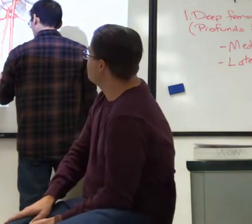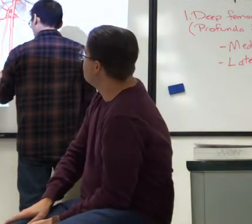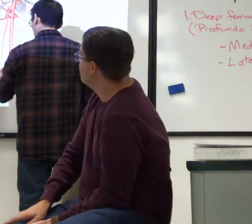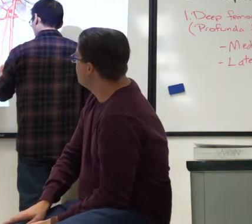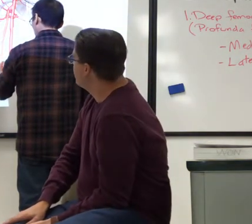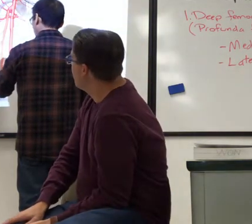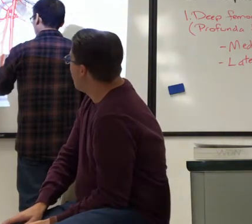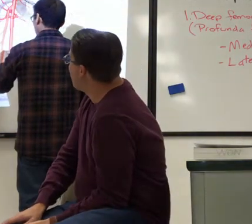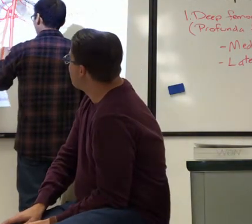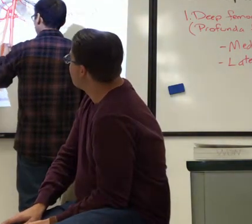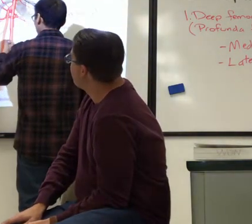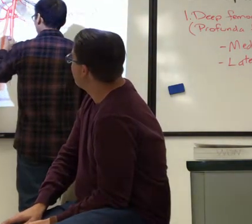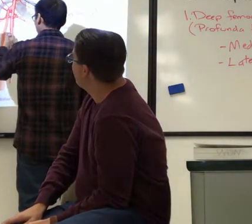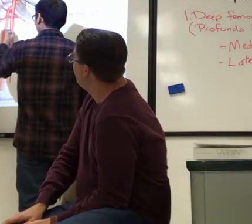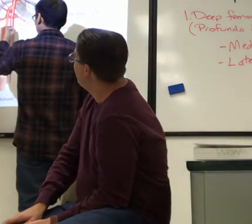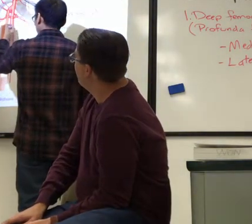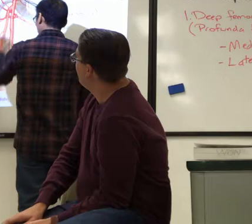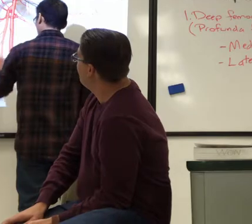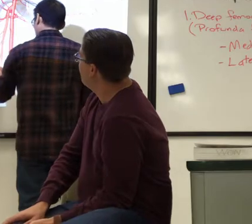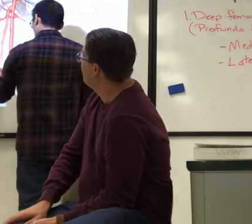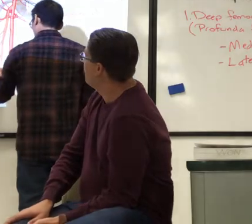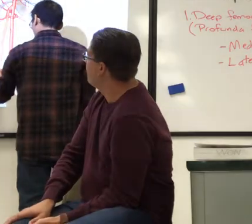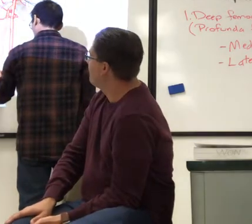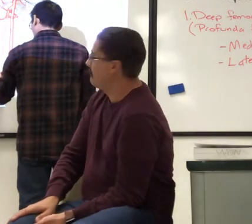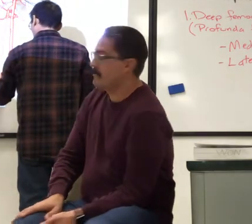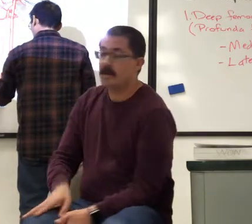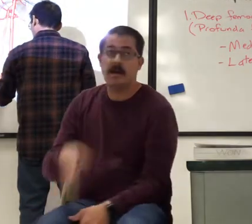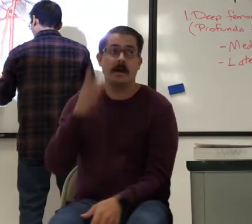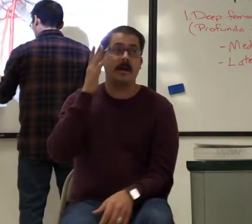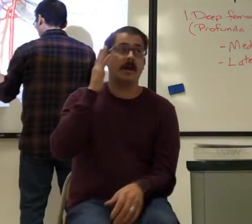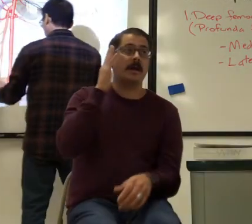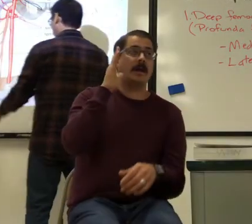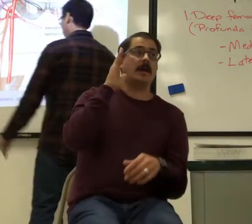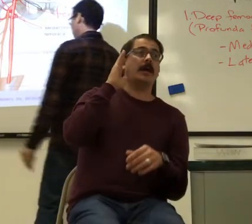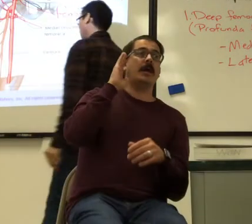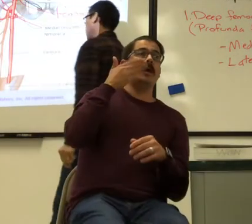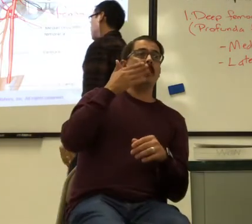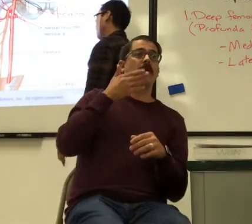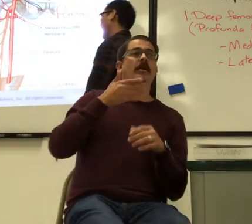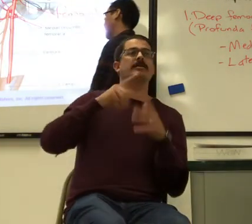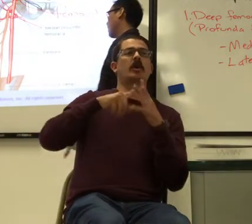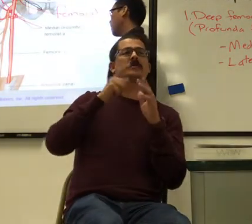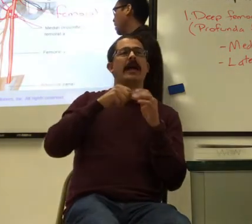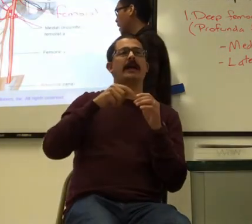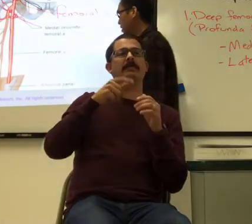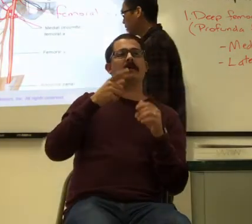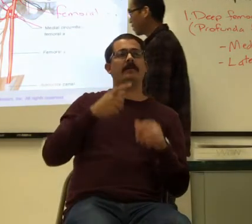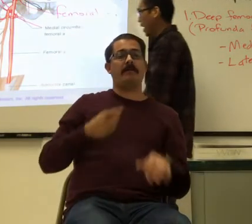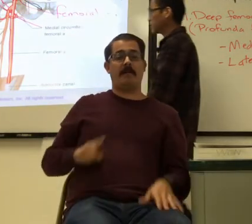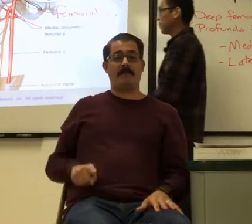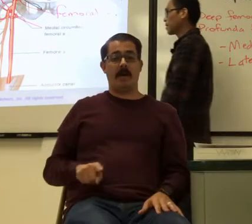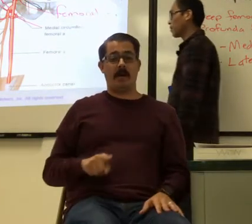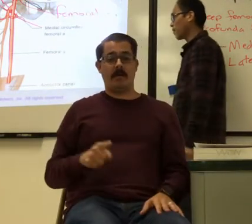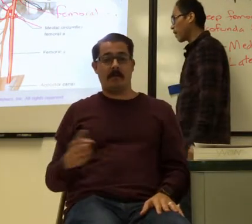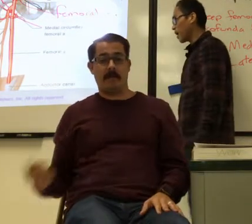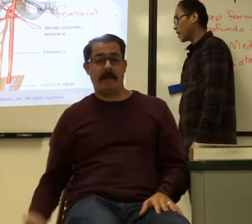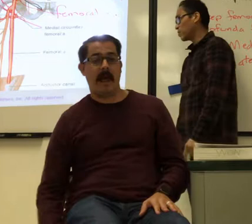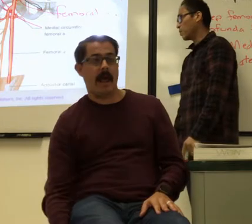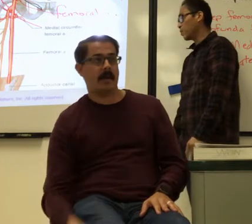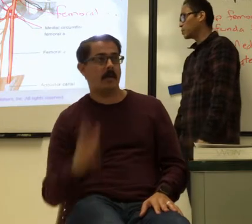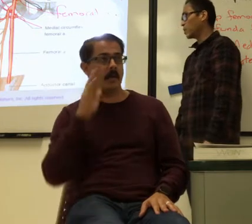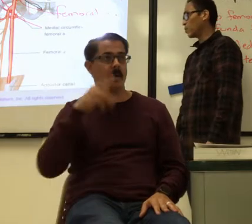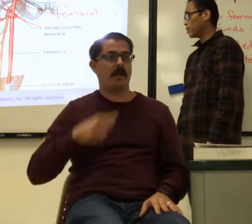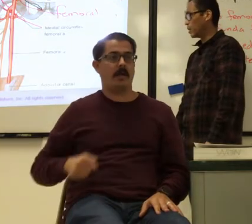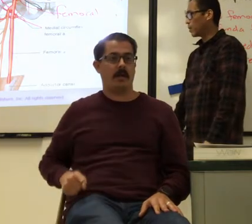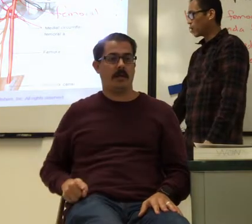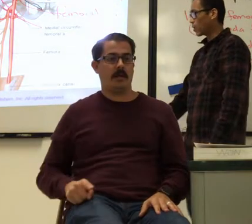And as you can see, it's going to pass from the front to the back. And it begins that journey from the front anterior aspect of the thigh to